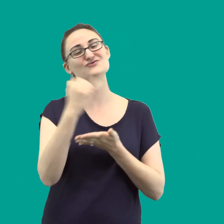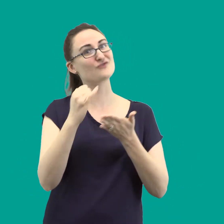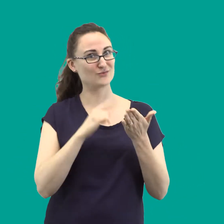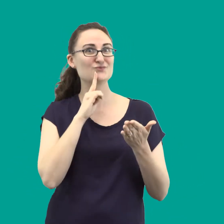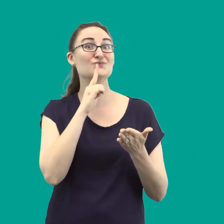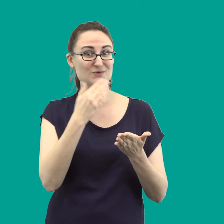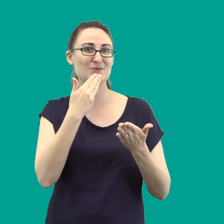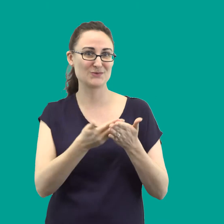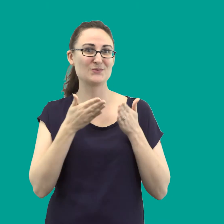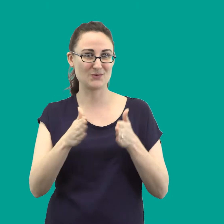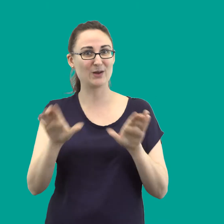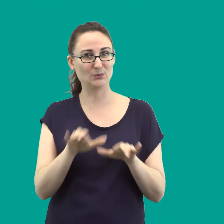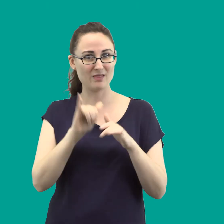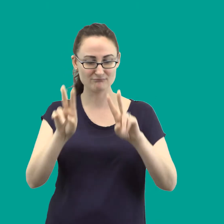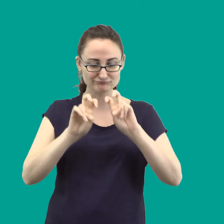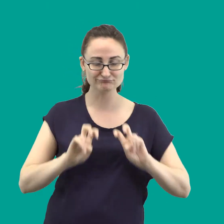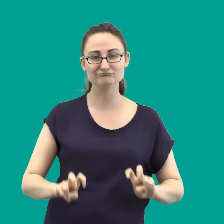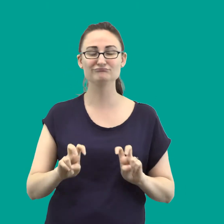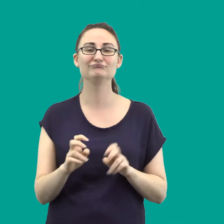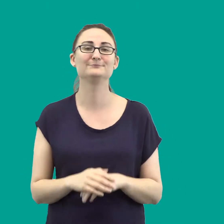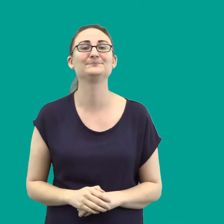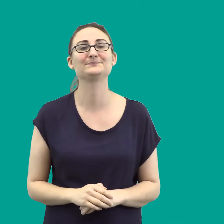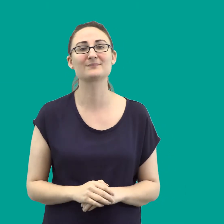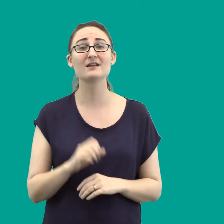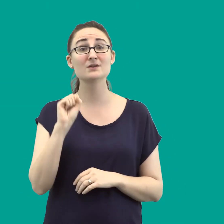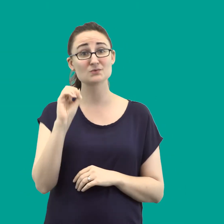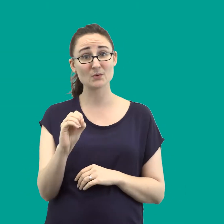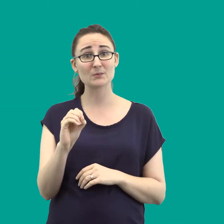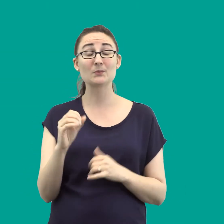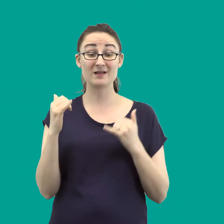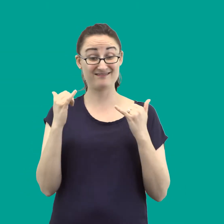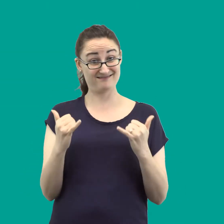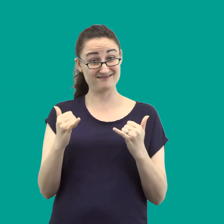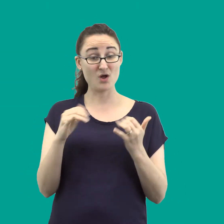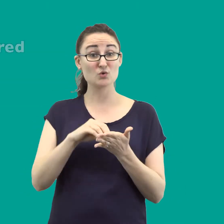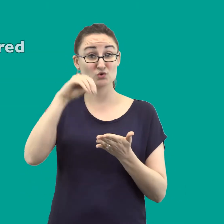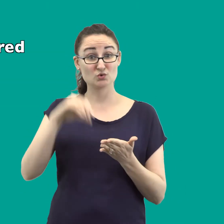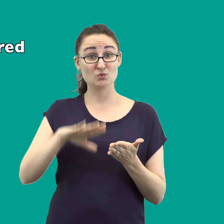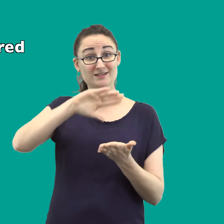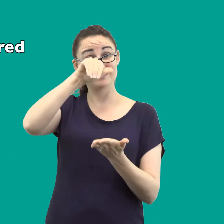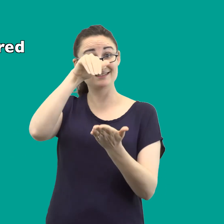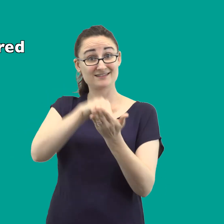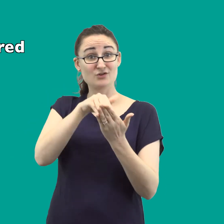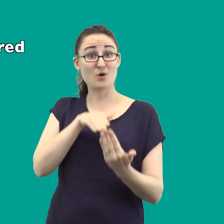is a really good way to encourage students to analyze the content. At this point, you can use the